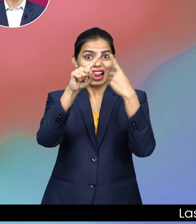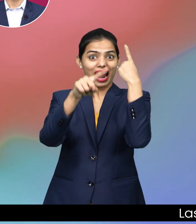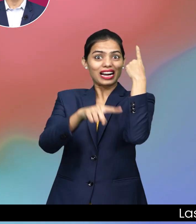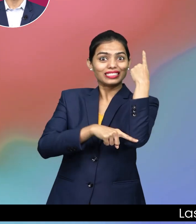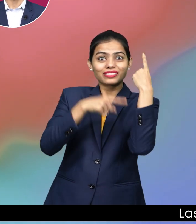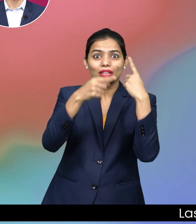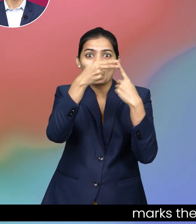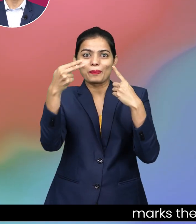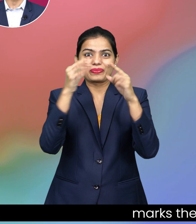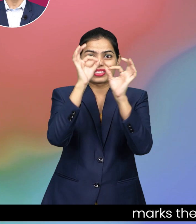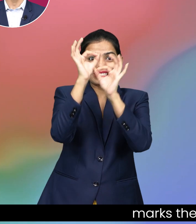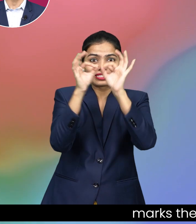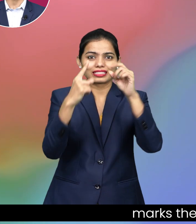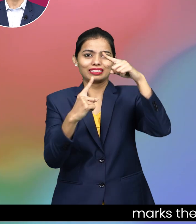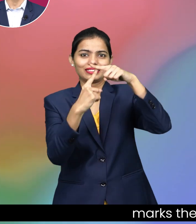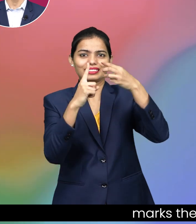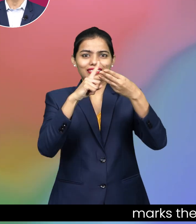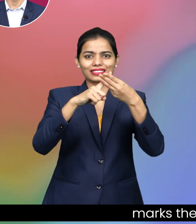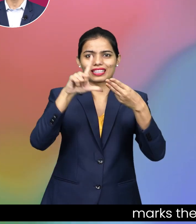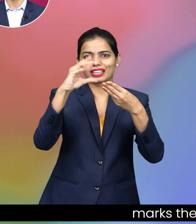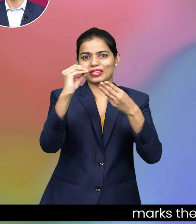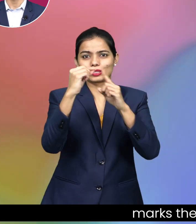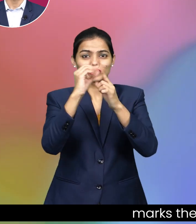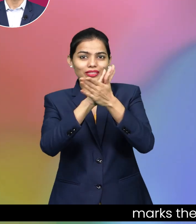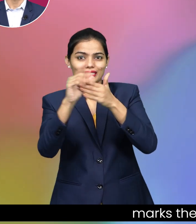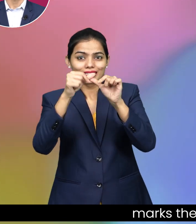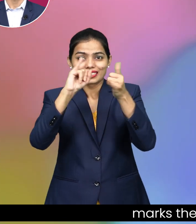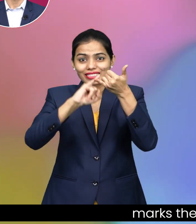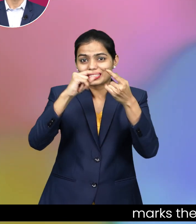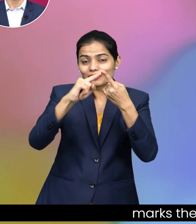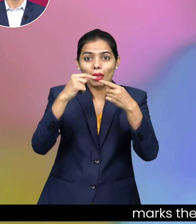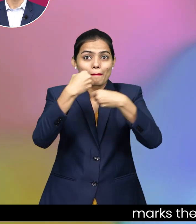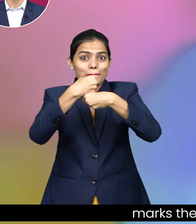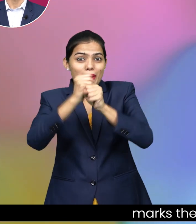Lastly, telophase marks the final stage of mitosis,